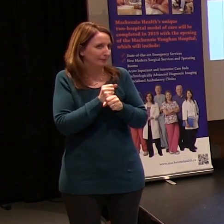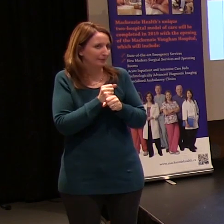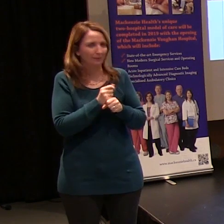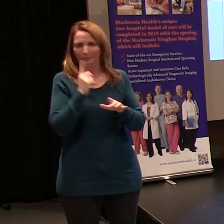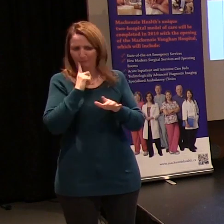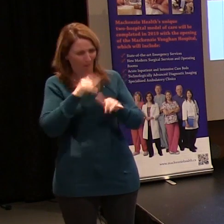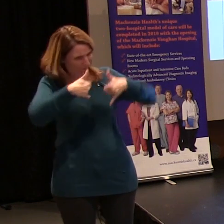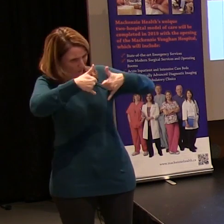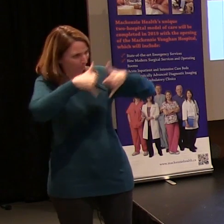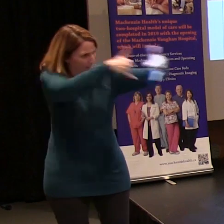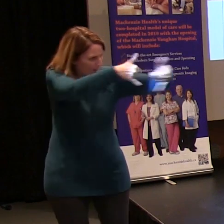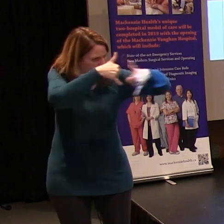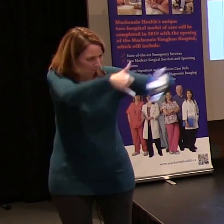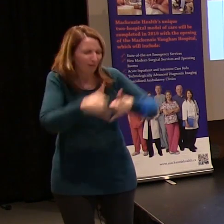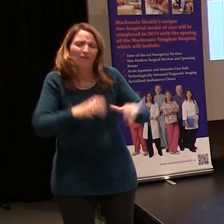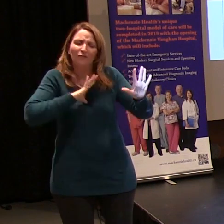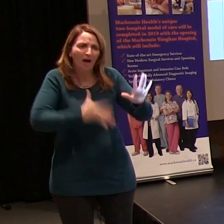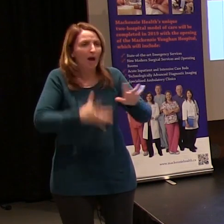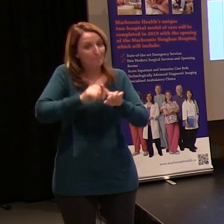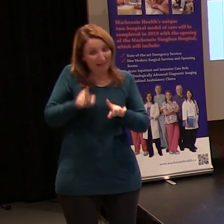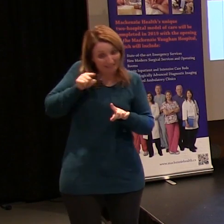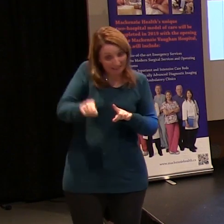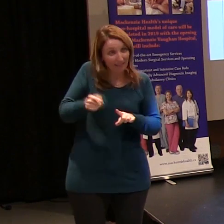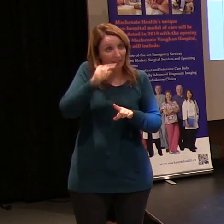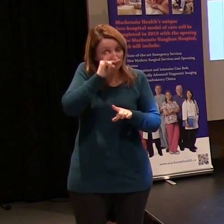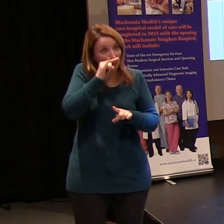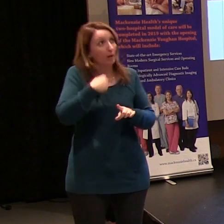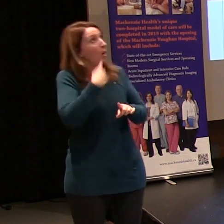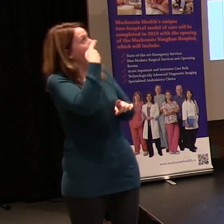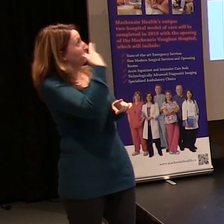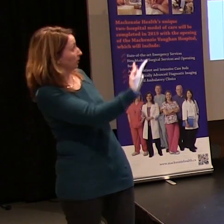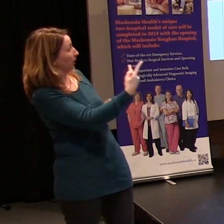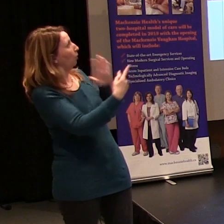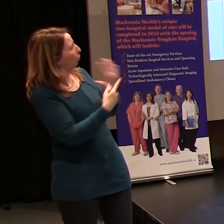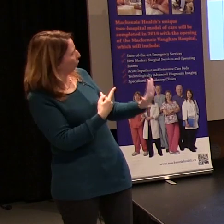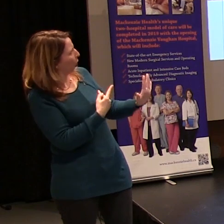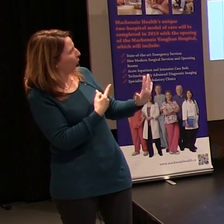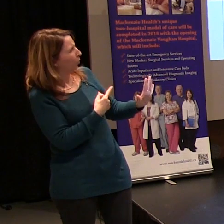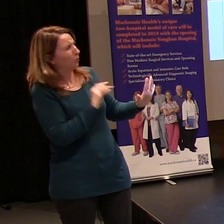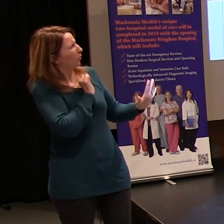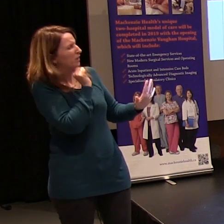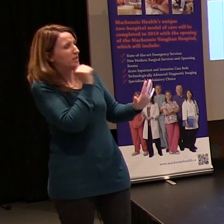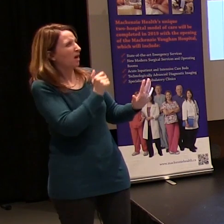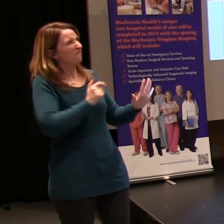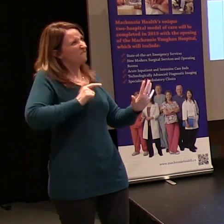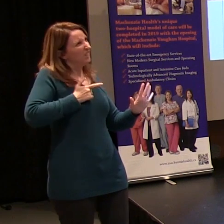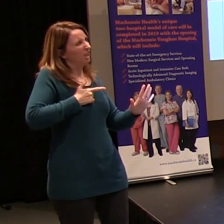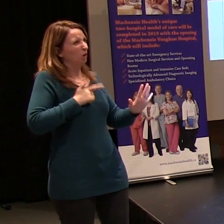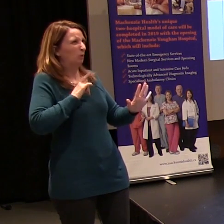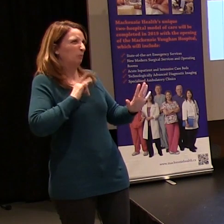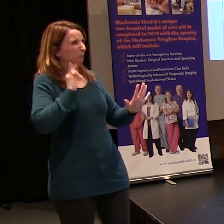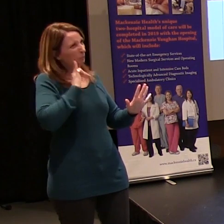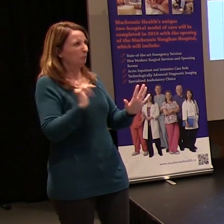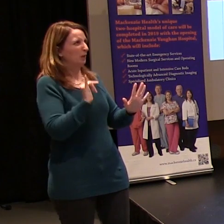general award of Canada. The kids get to the Sea Kids, but it doesn't feel that it's in a